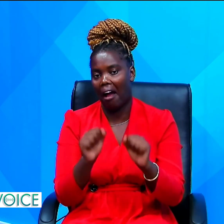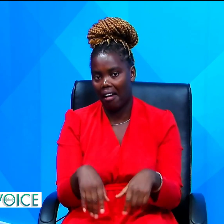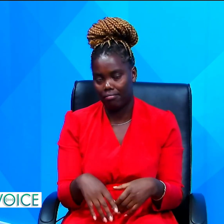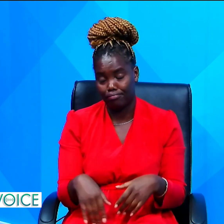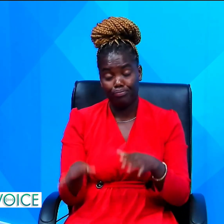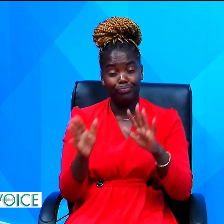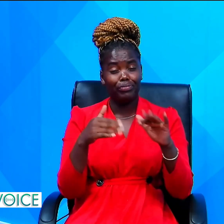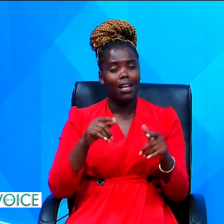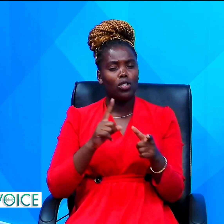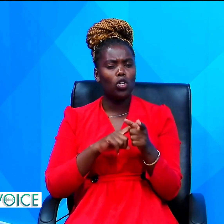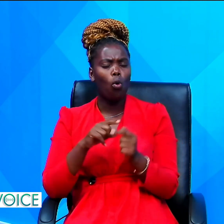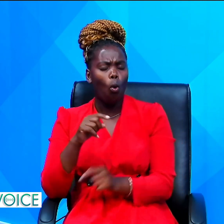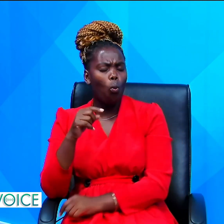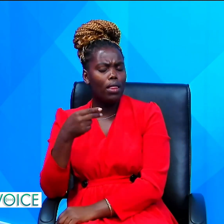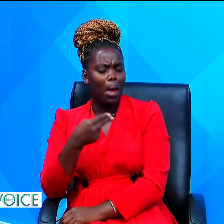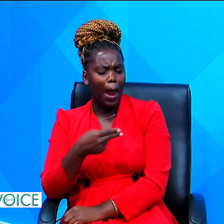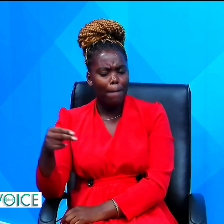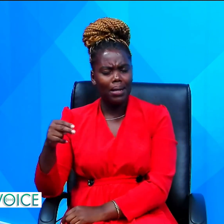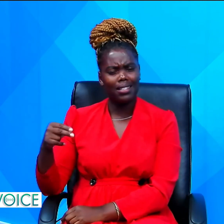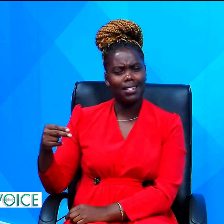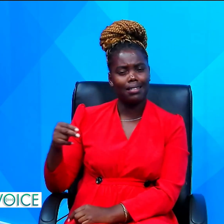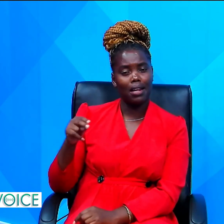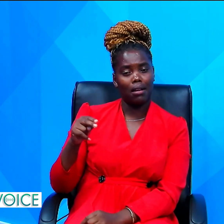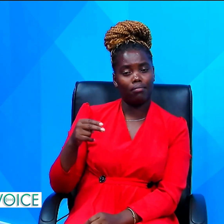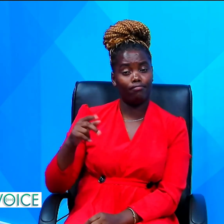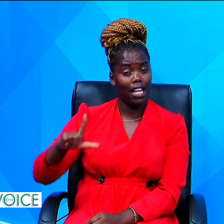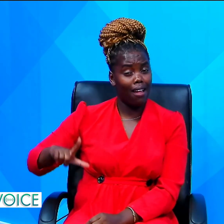baby. On hepatitis C,